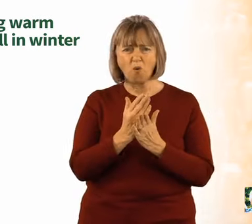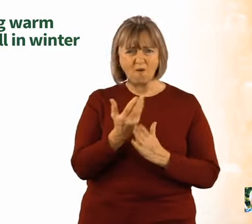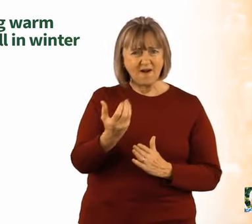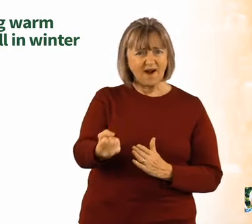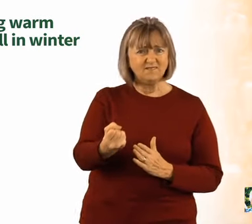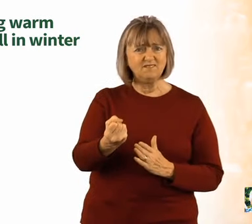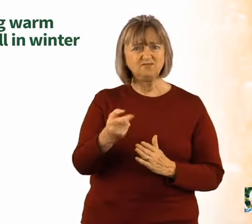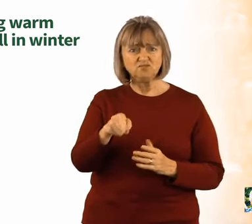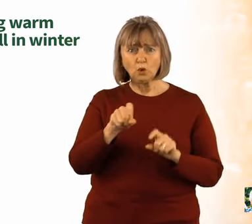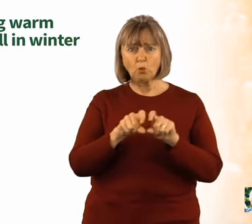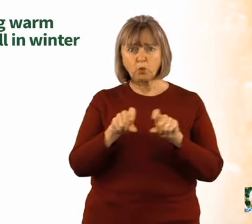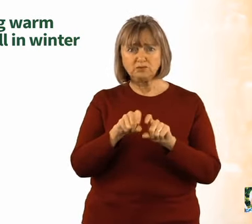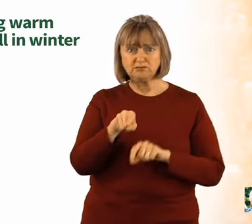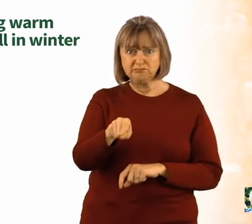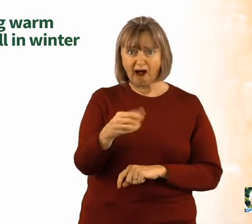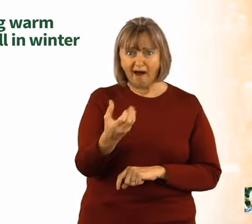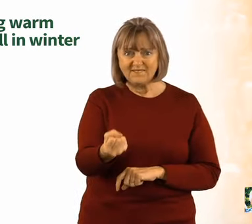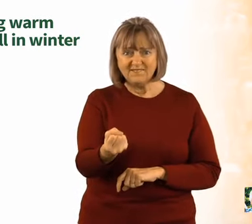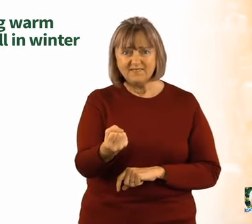Make sure you have a supply of fuel.